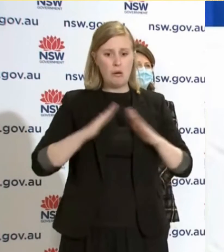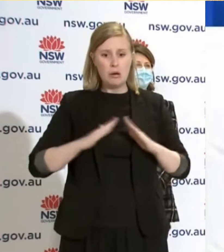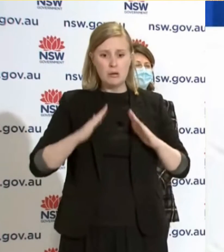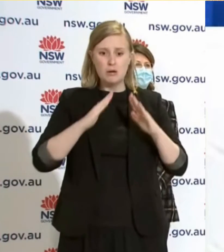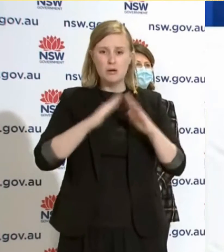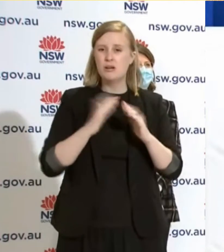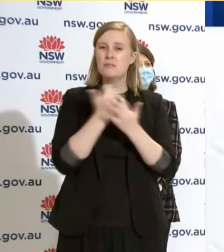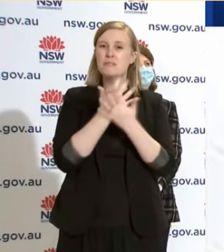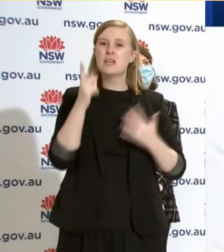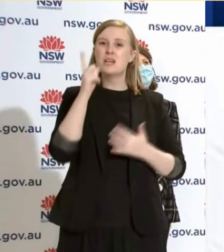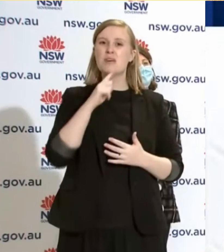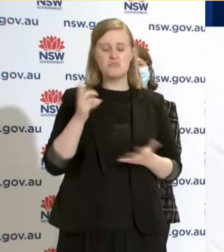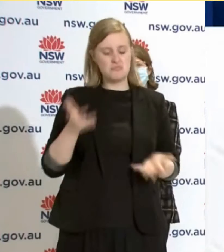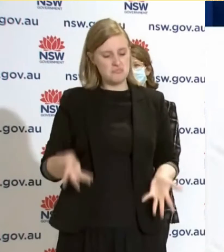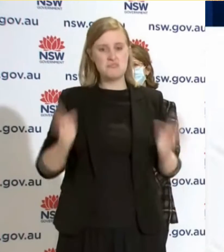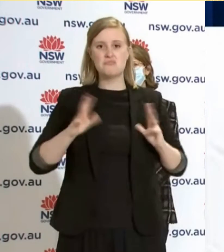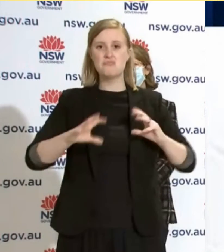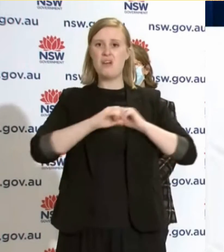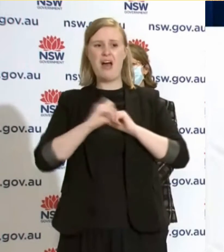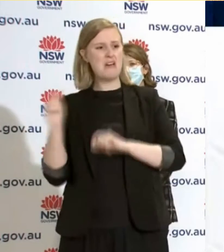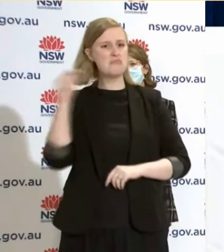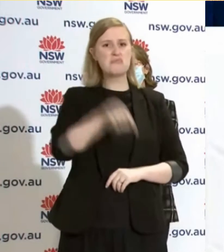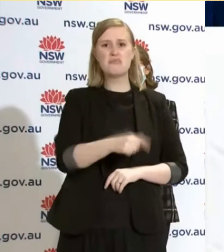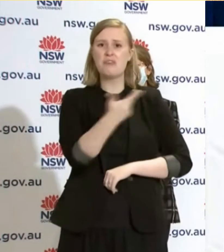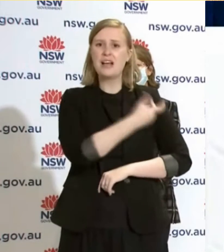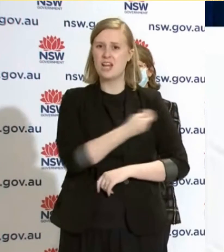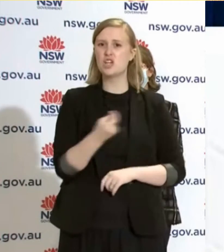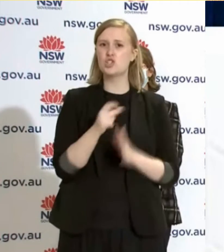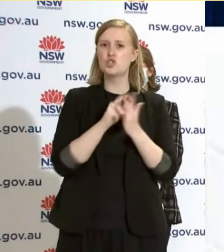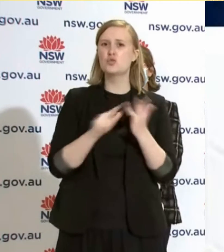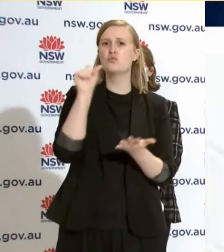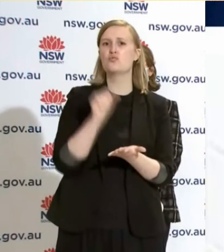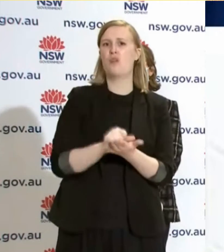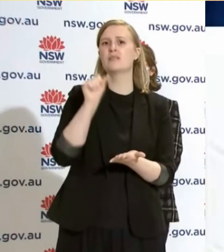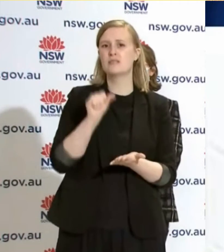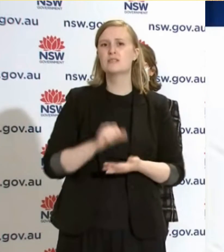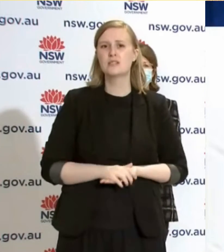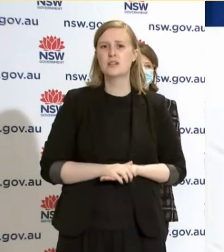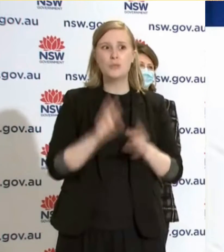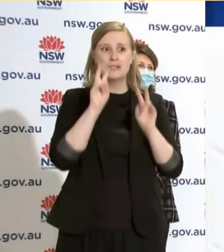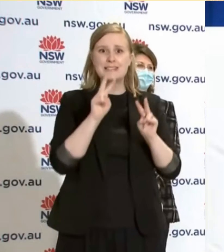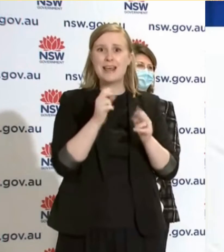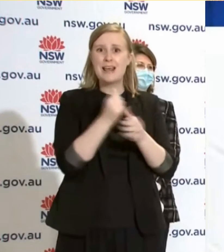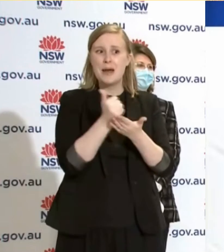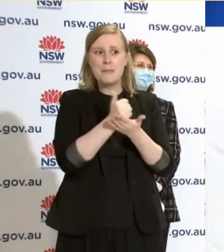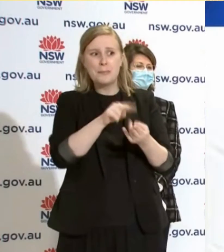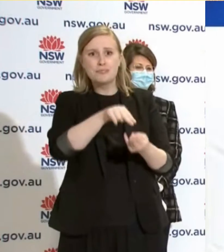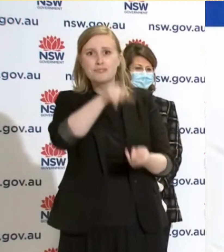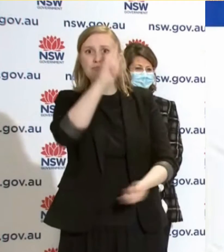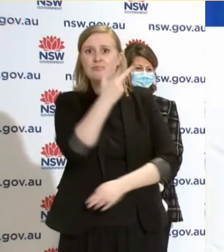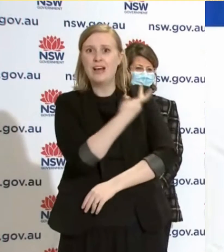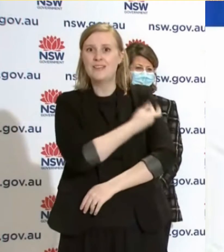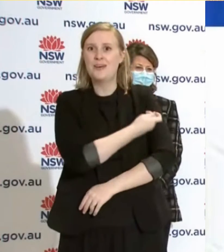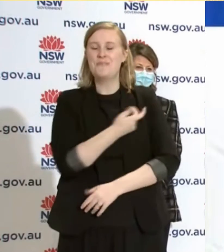people who otherwise may not have wanted to get the vaccine to come forward and get vaccinated has really lifted our spirits. And again, this morning, Dr.